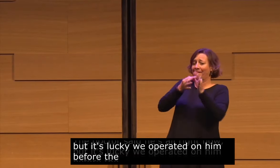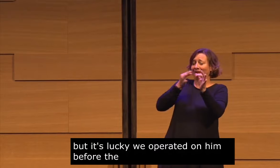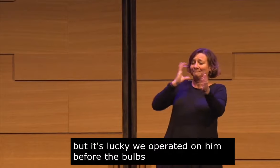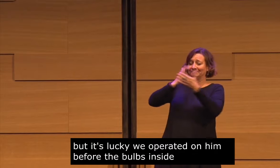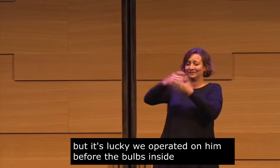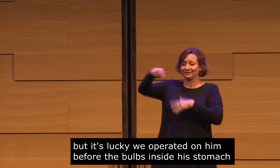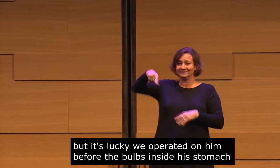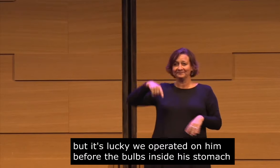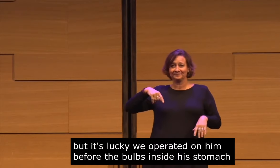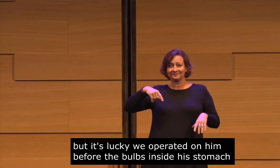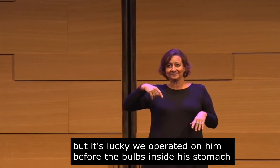broke.